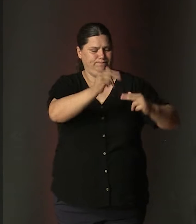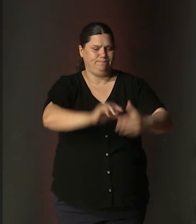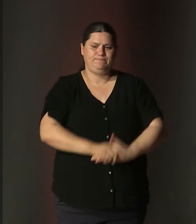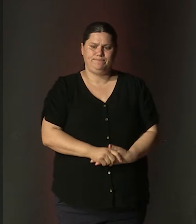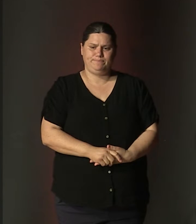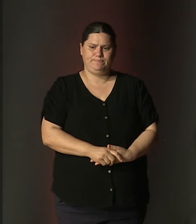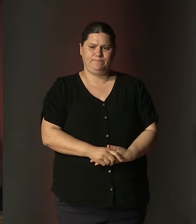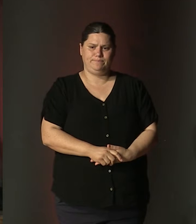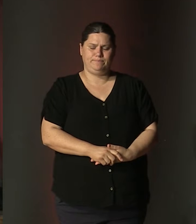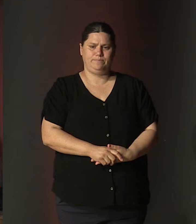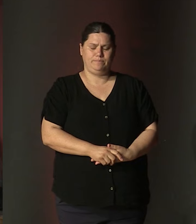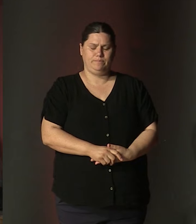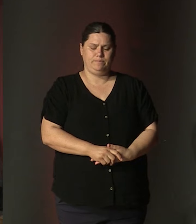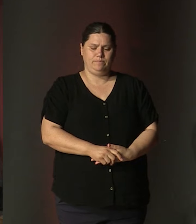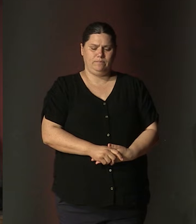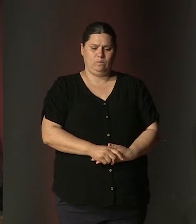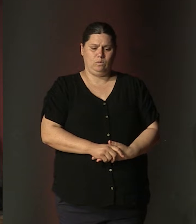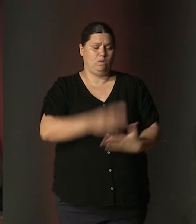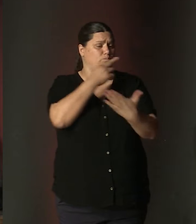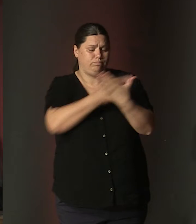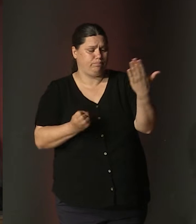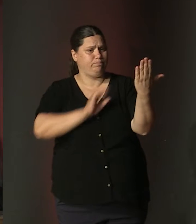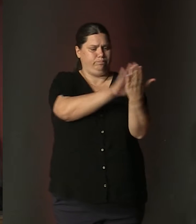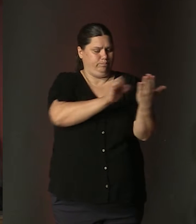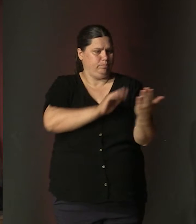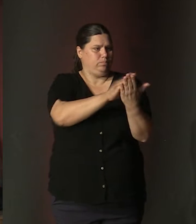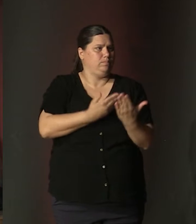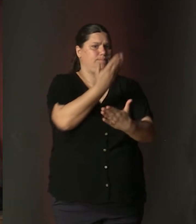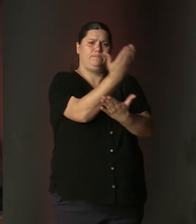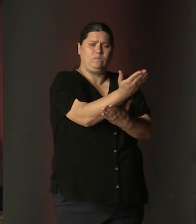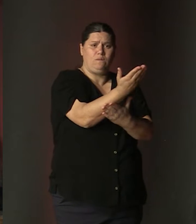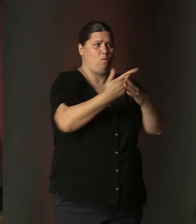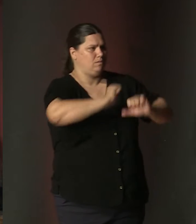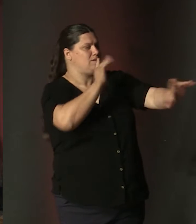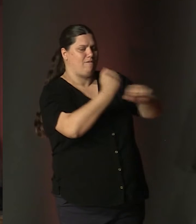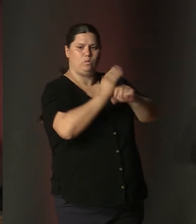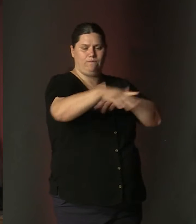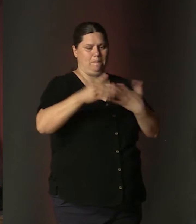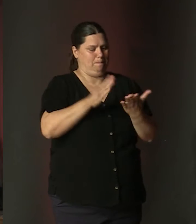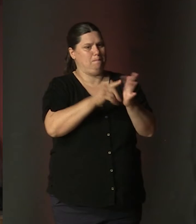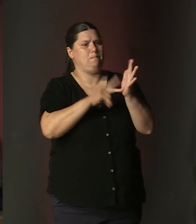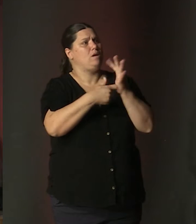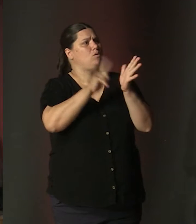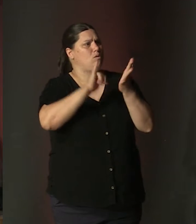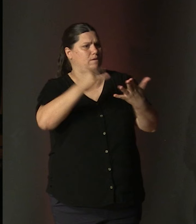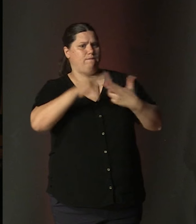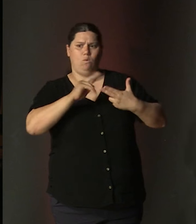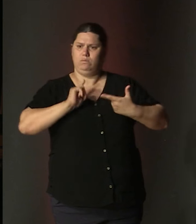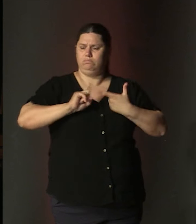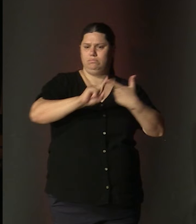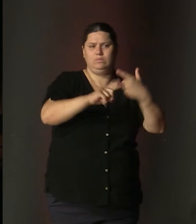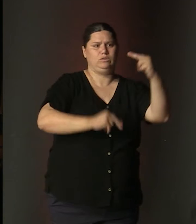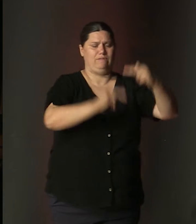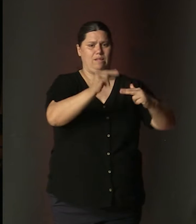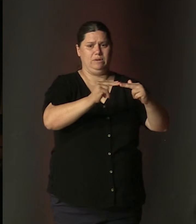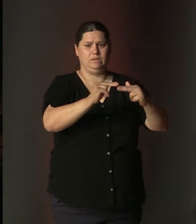Goals. We prepared reports describing the importance of minerals and their governance to sustainable development, and